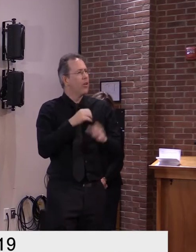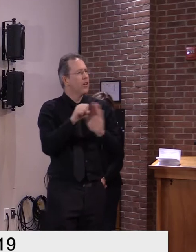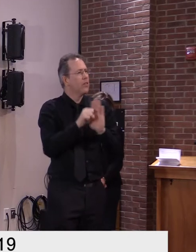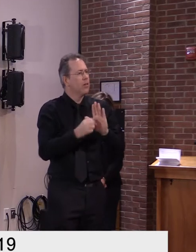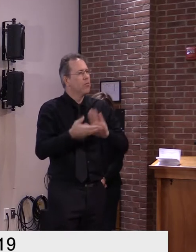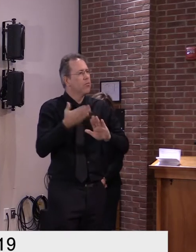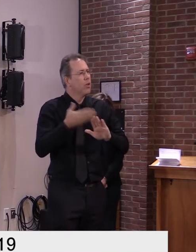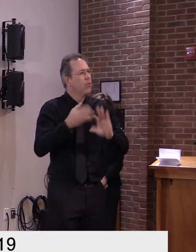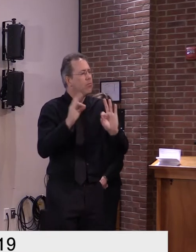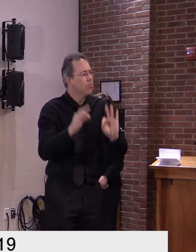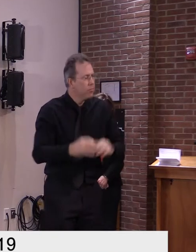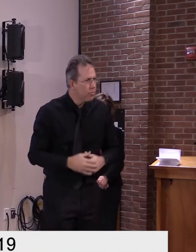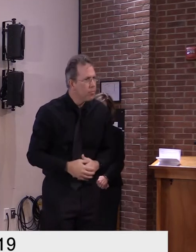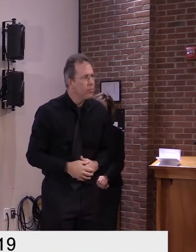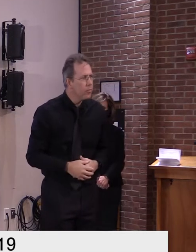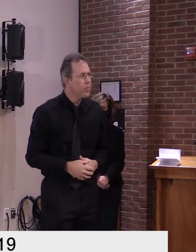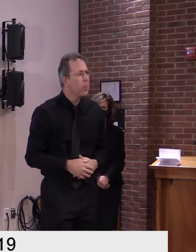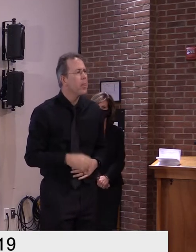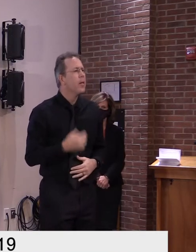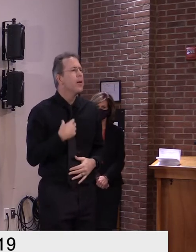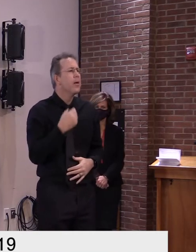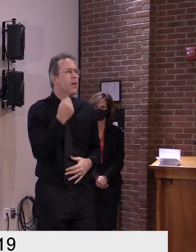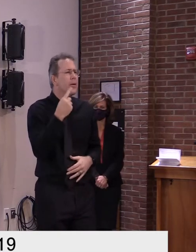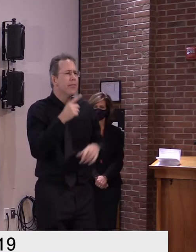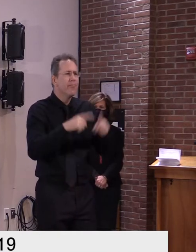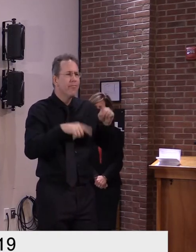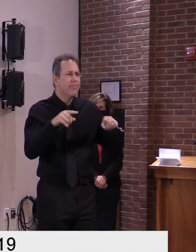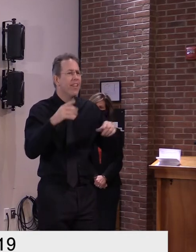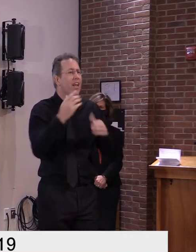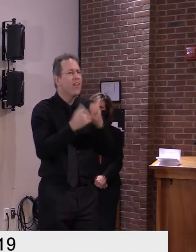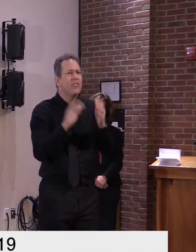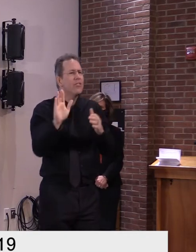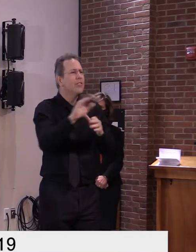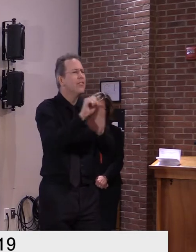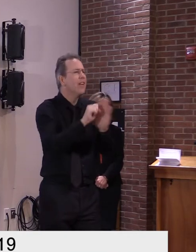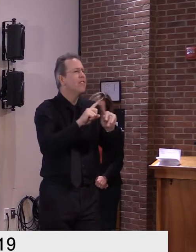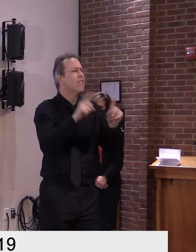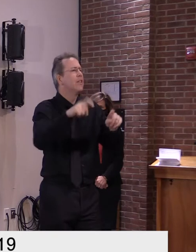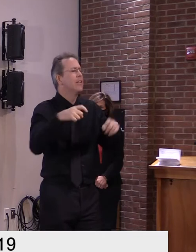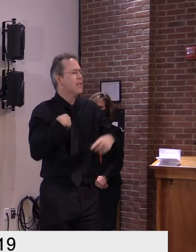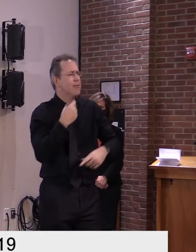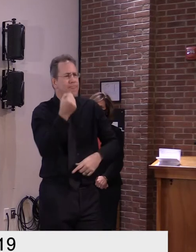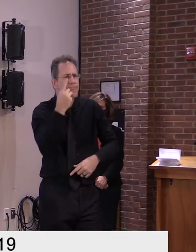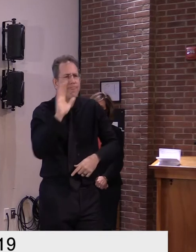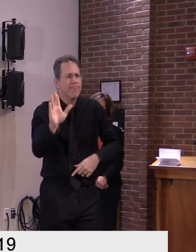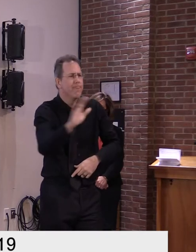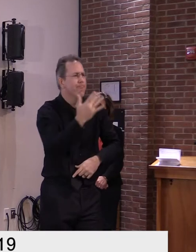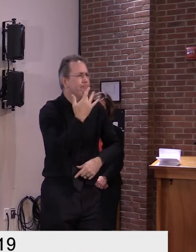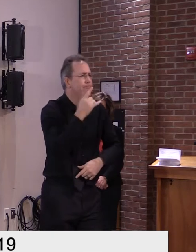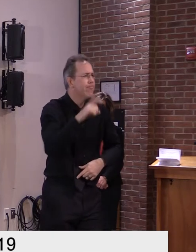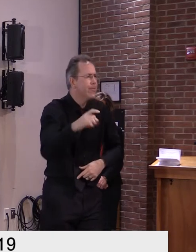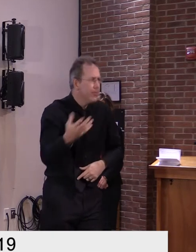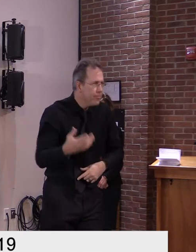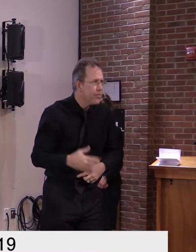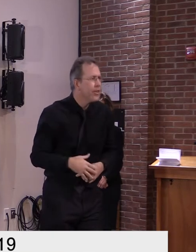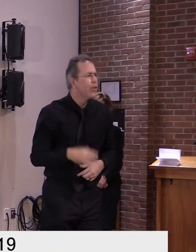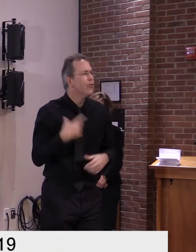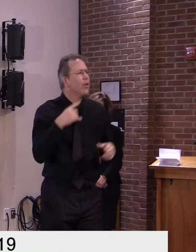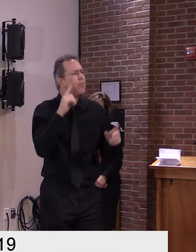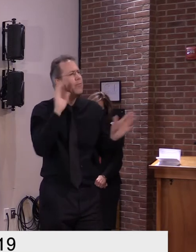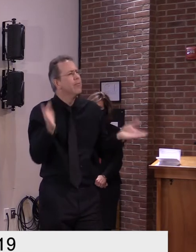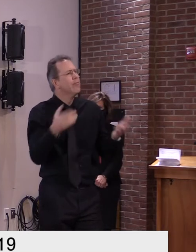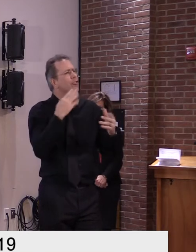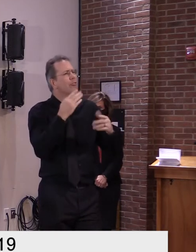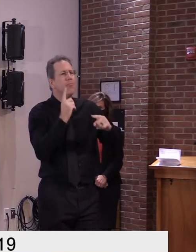that we're all different. And our needs are different. But again, I thought it was a positive hour and a half of